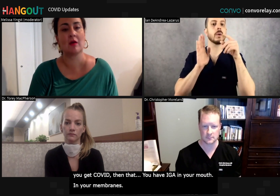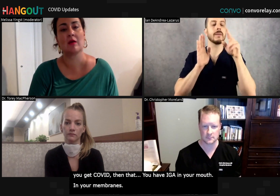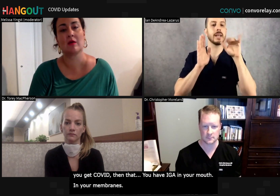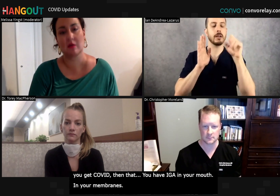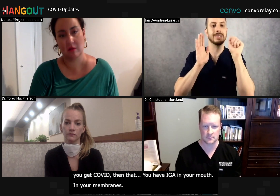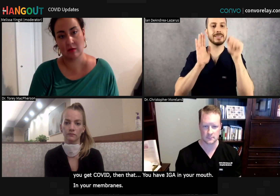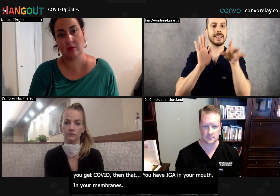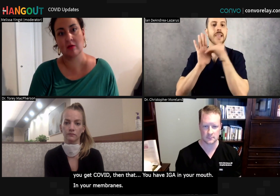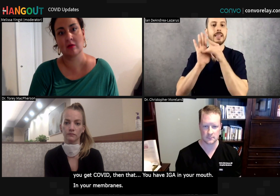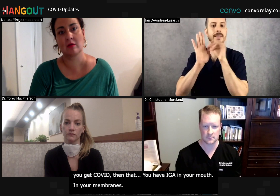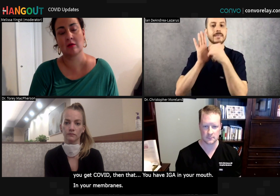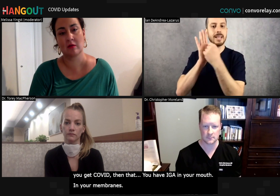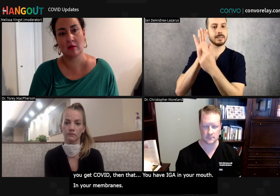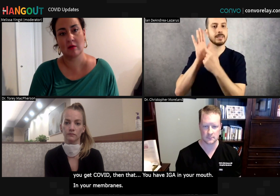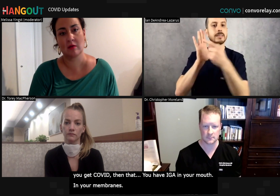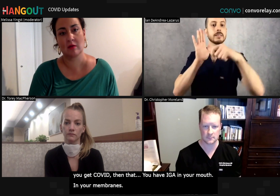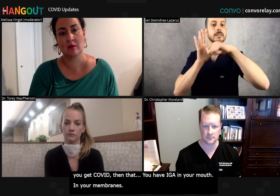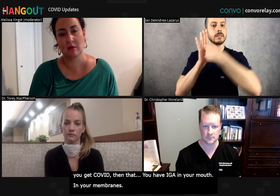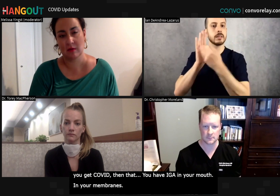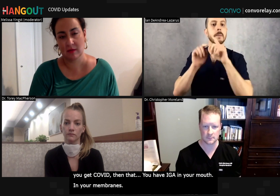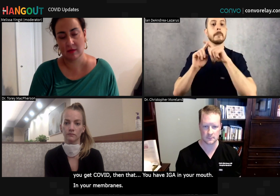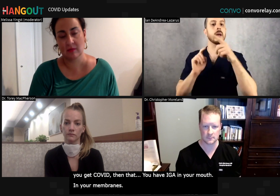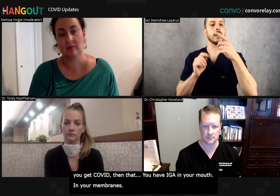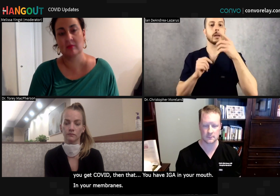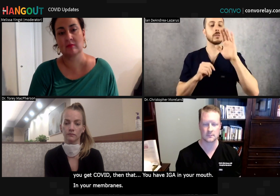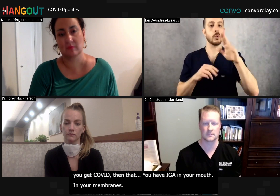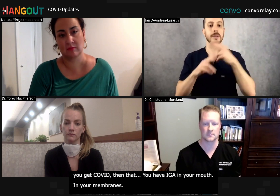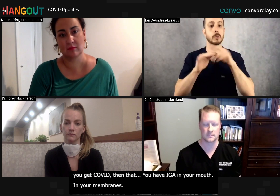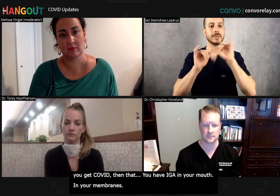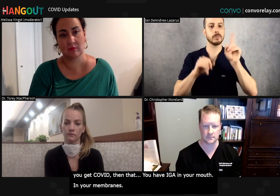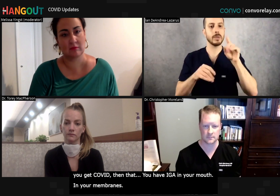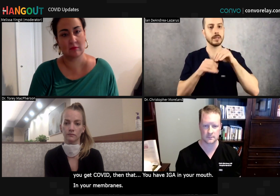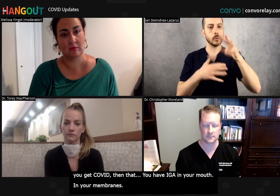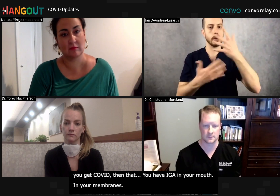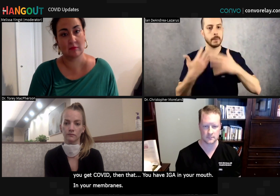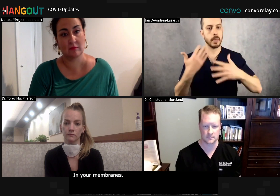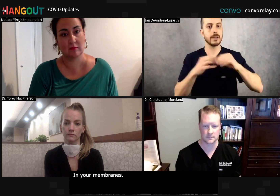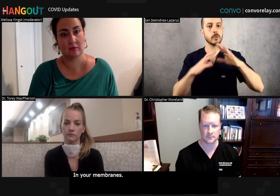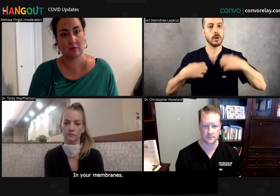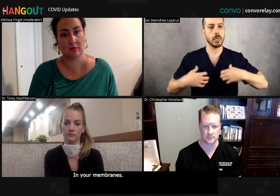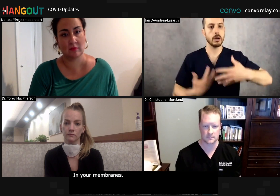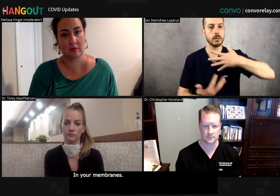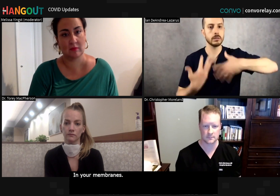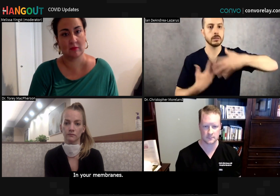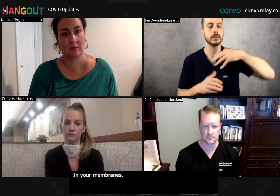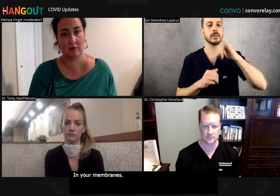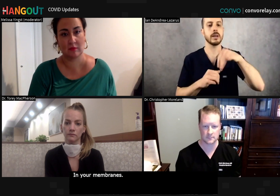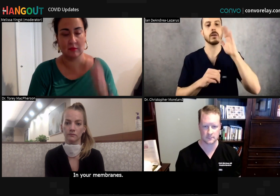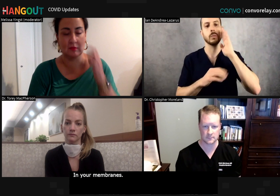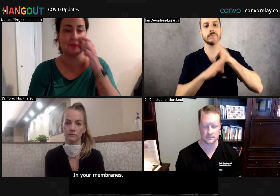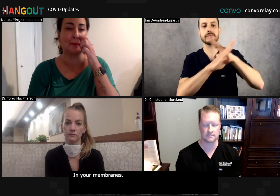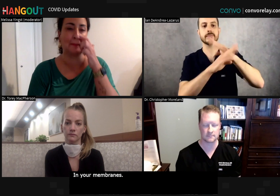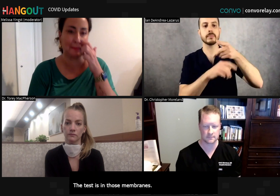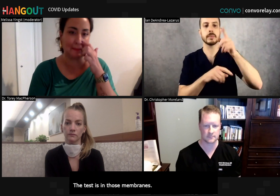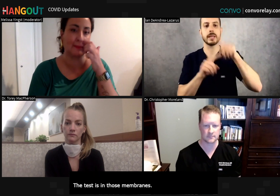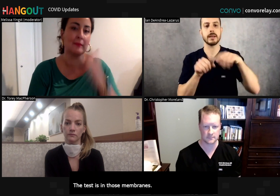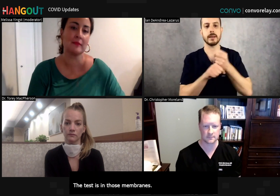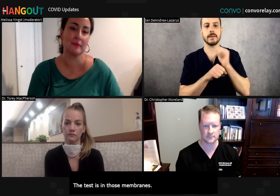those membranes. So the virus can be in those membranes, but your immune system, which is in your circulation